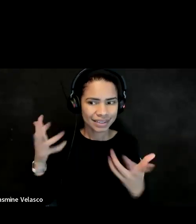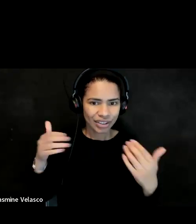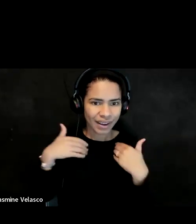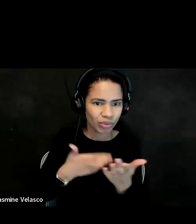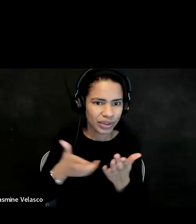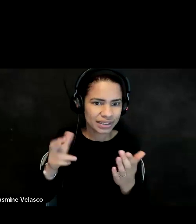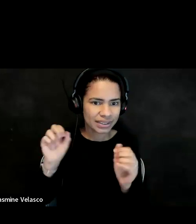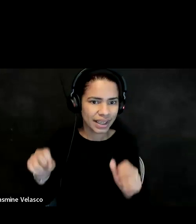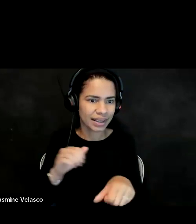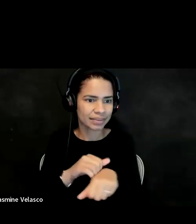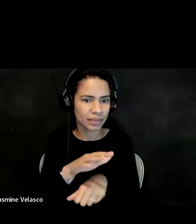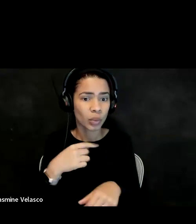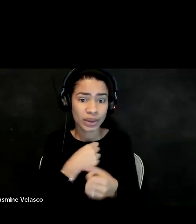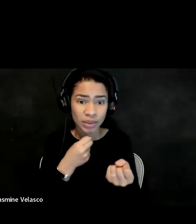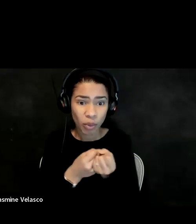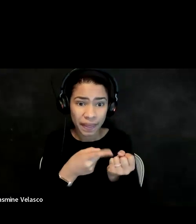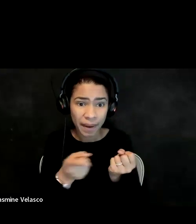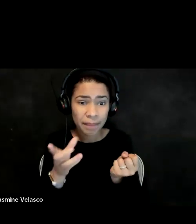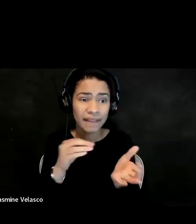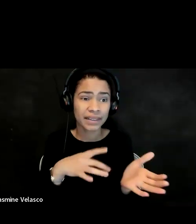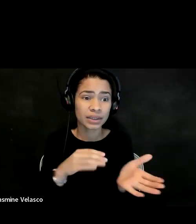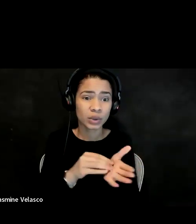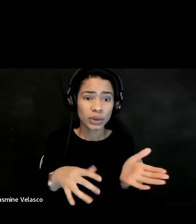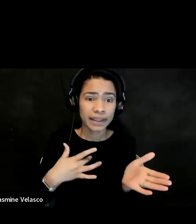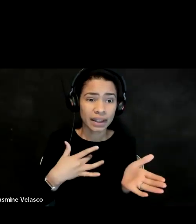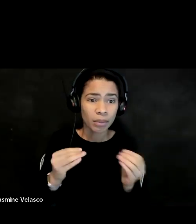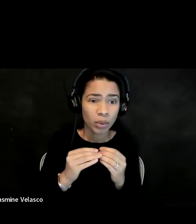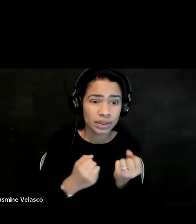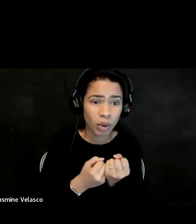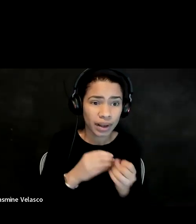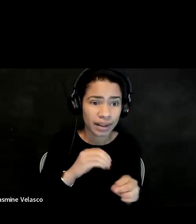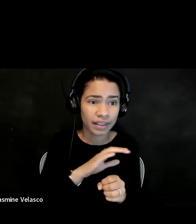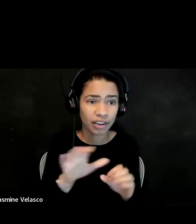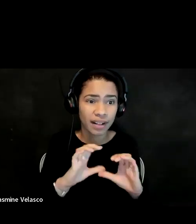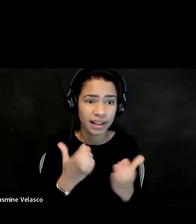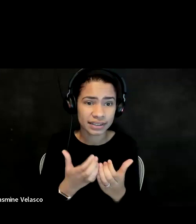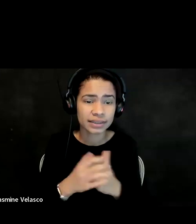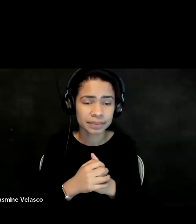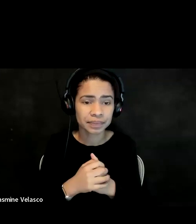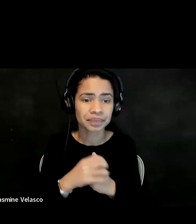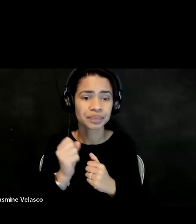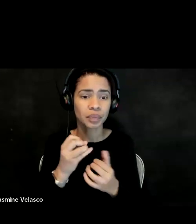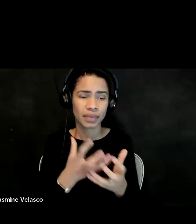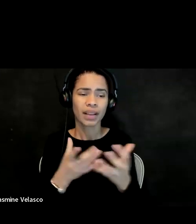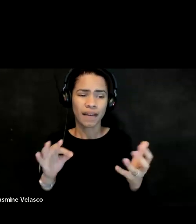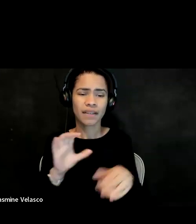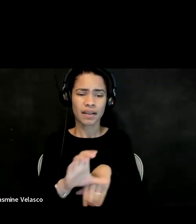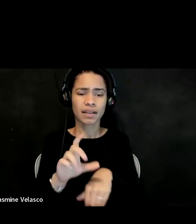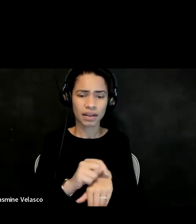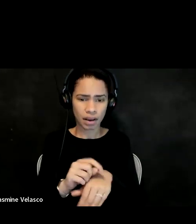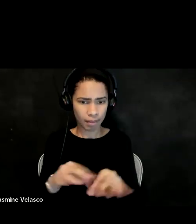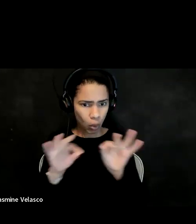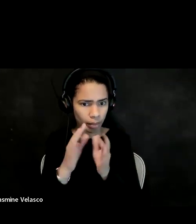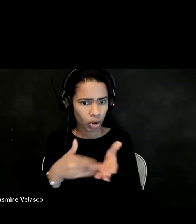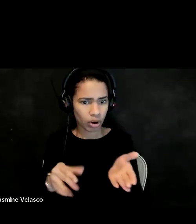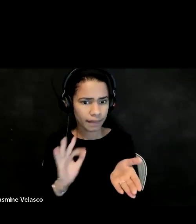We support them, and the students feel supported across their classes. So while consultations are an important part of the work we